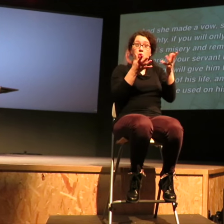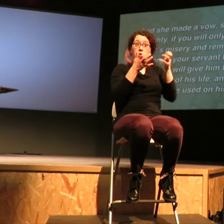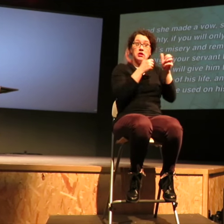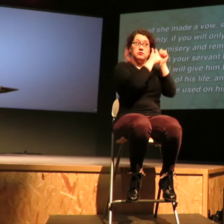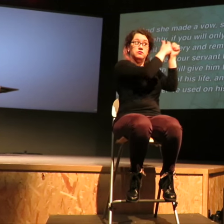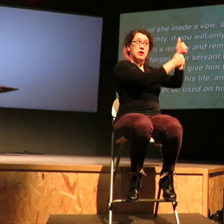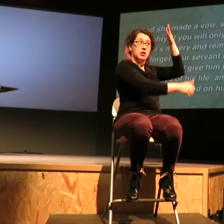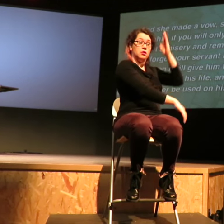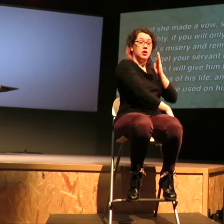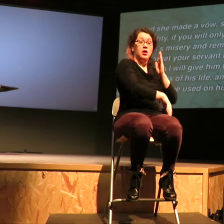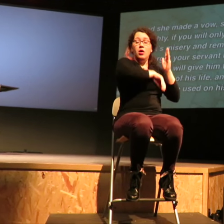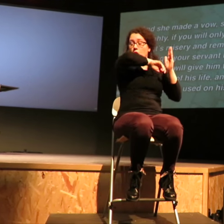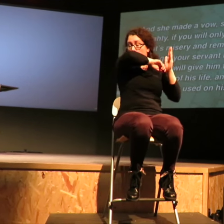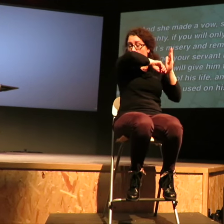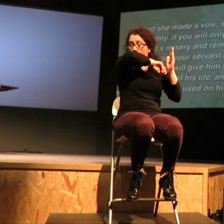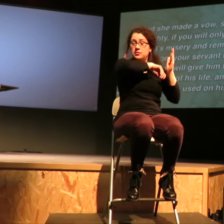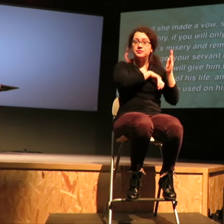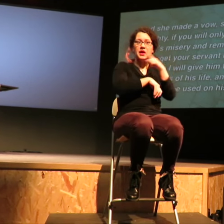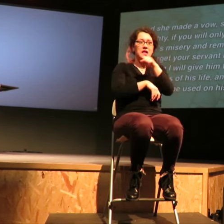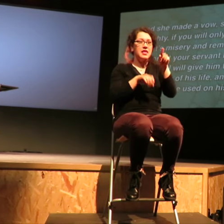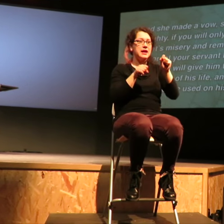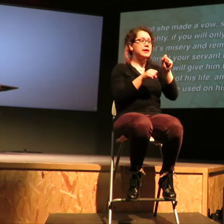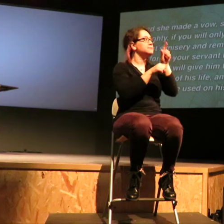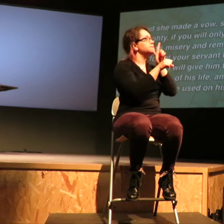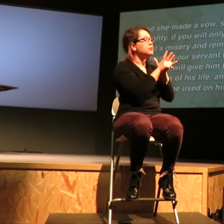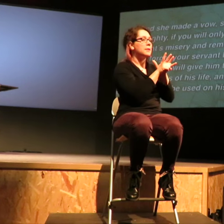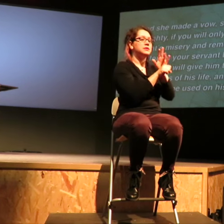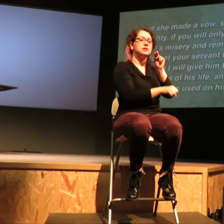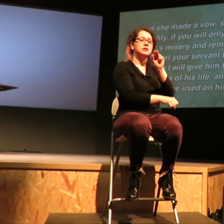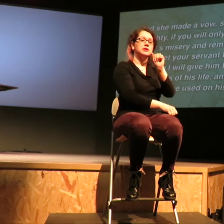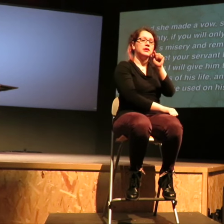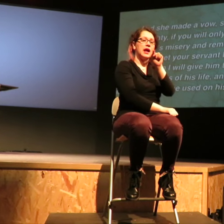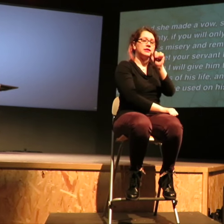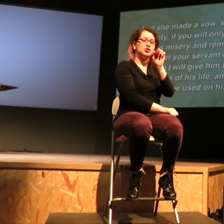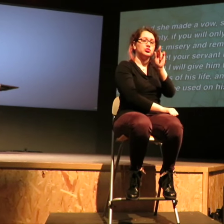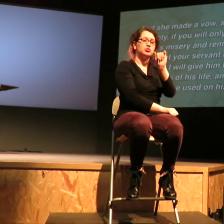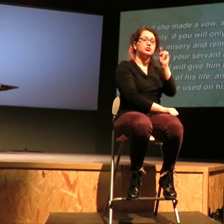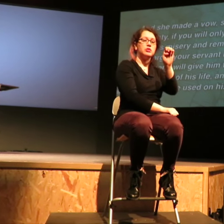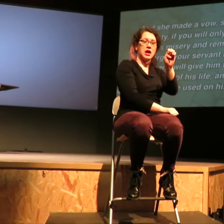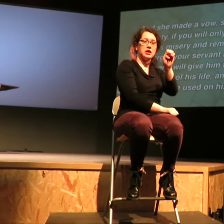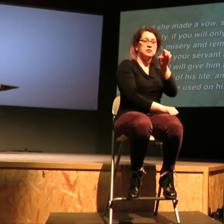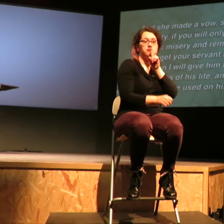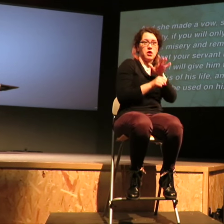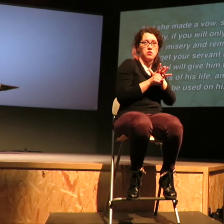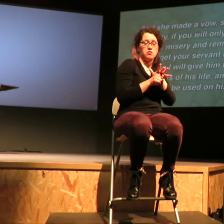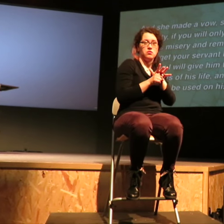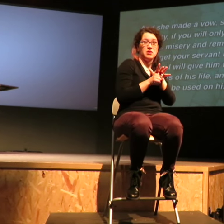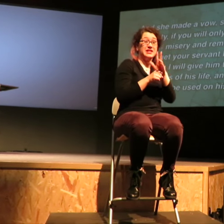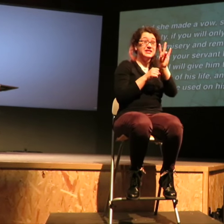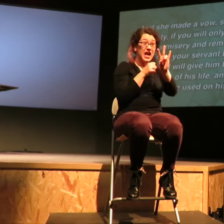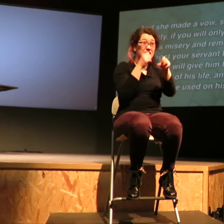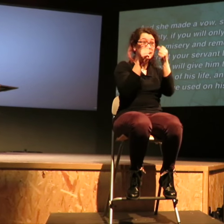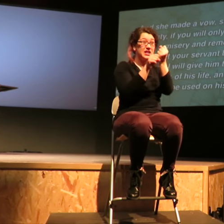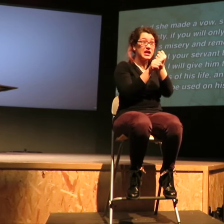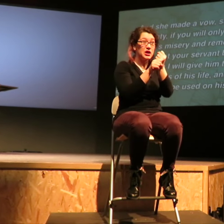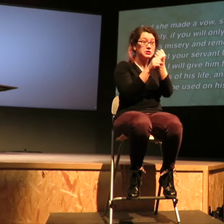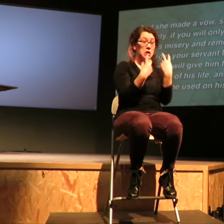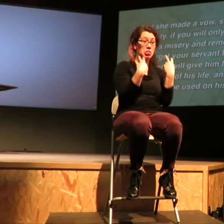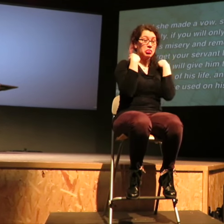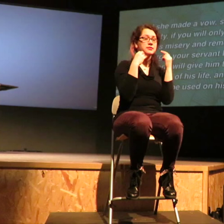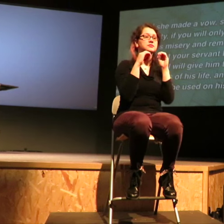called the Nazirite vow. And the Nazirite vow included, it was a 7-year period where for 7 years you would not cut your